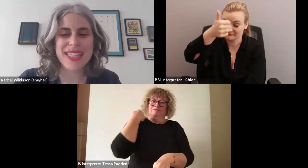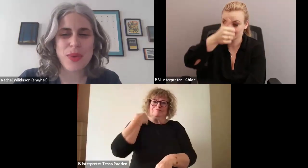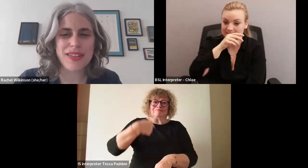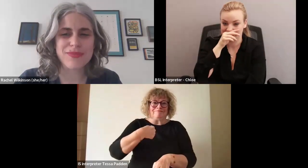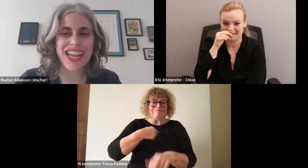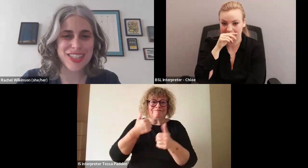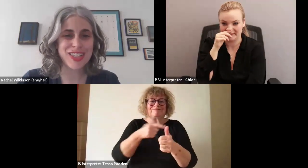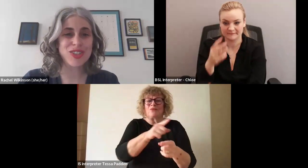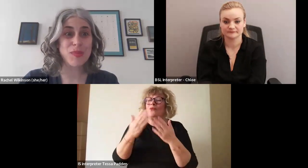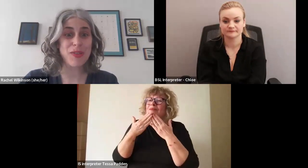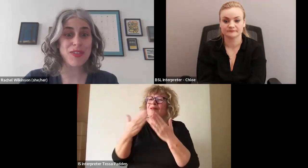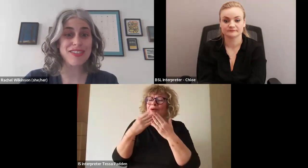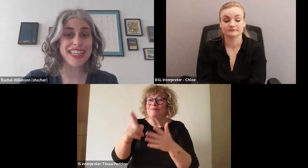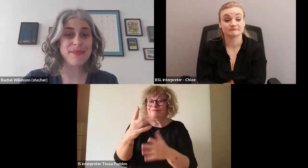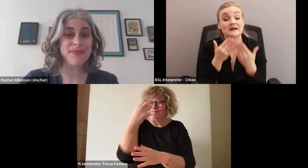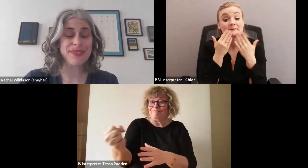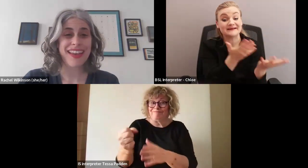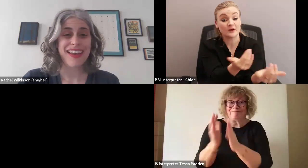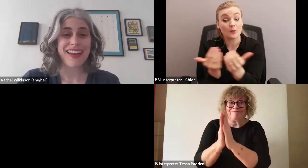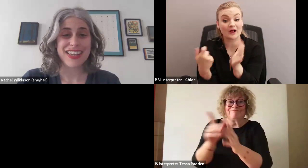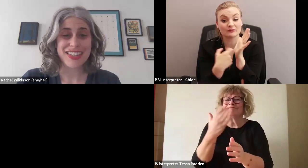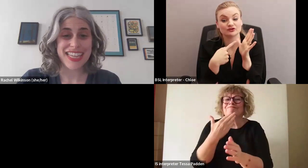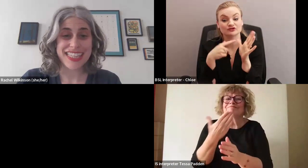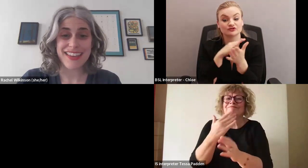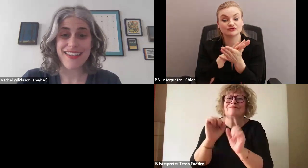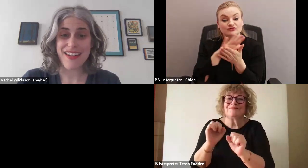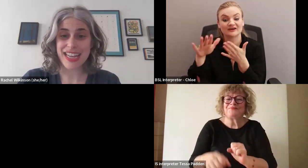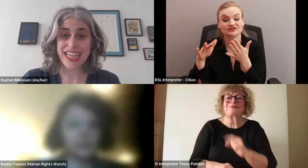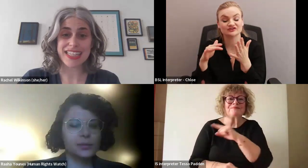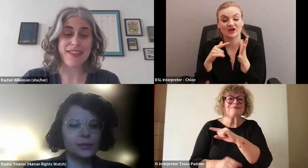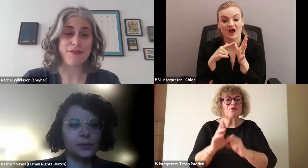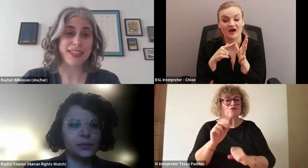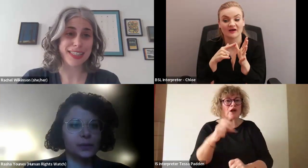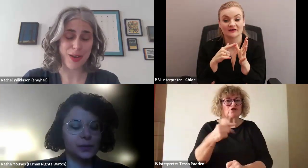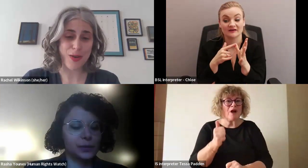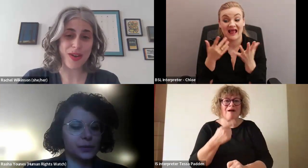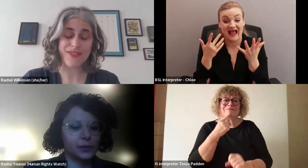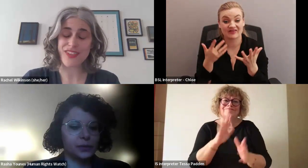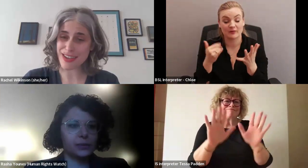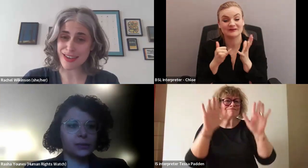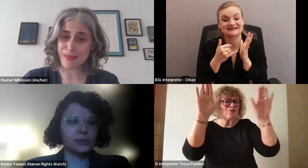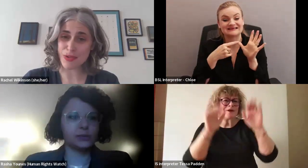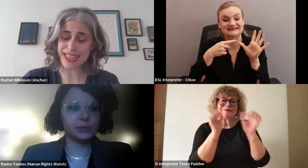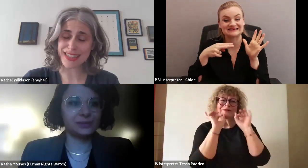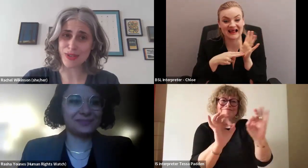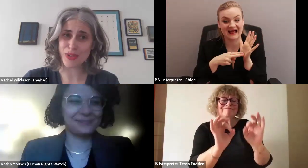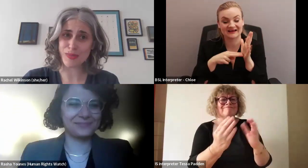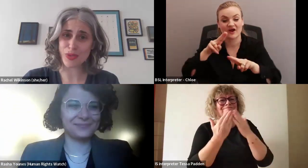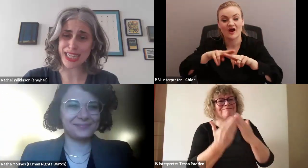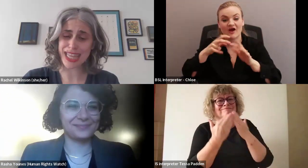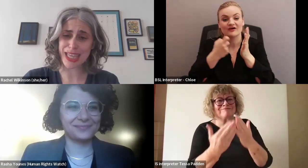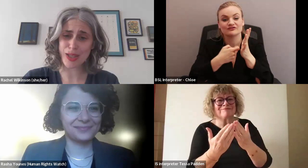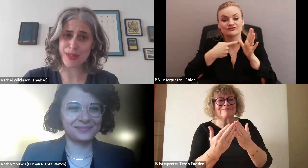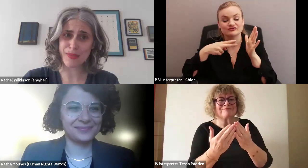would now like to welcome Rasha to join me on the screen. Rasha is currently in San Francisco, very early morning, so